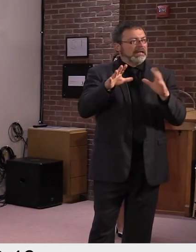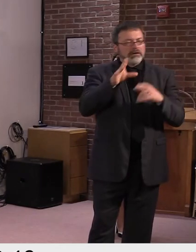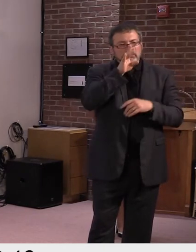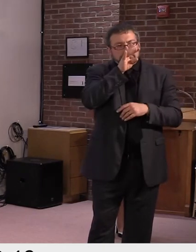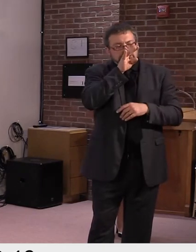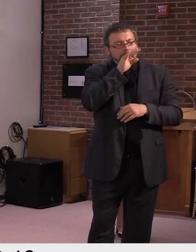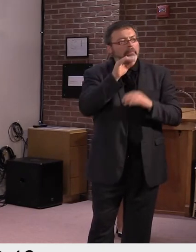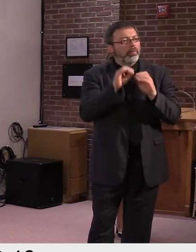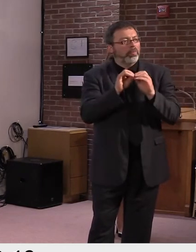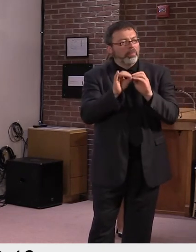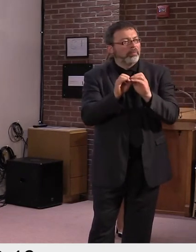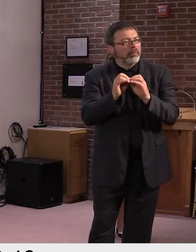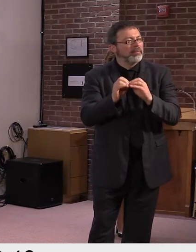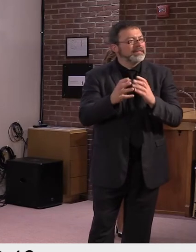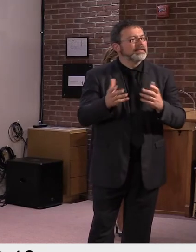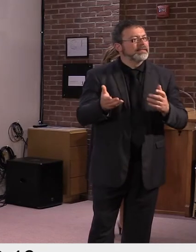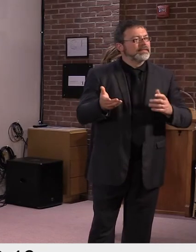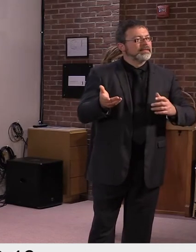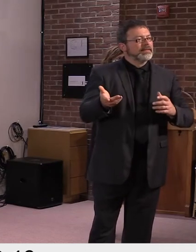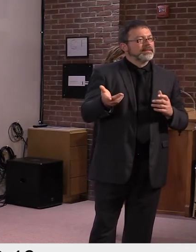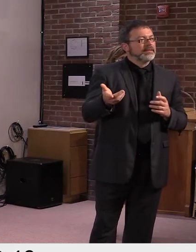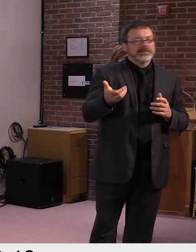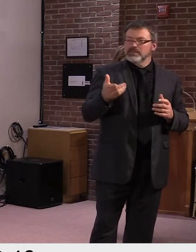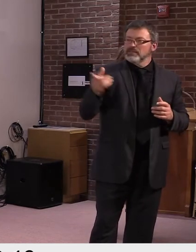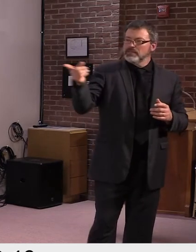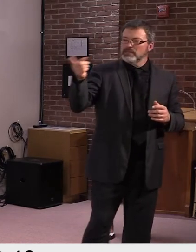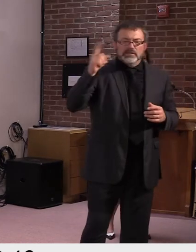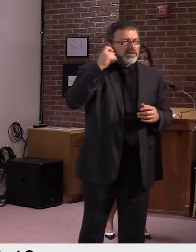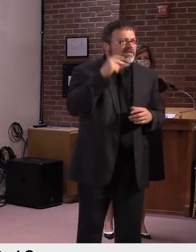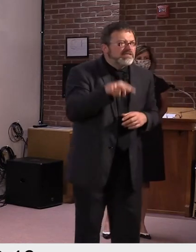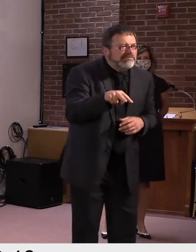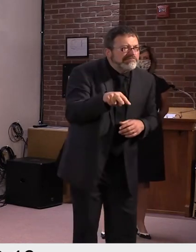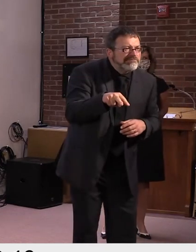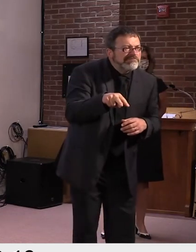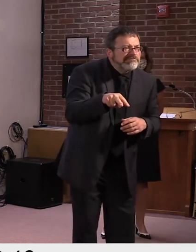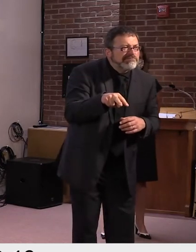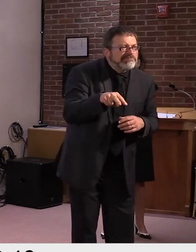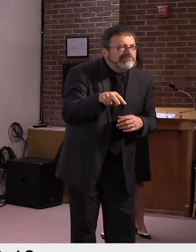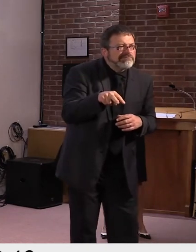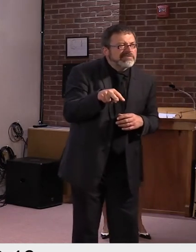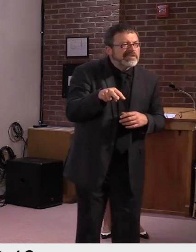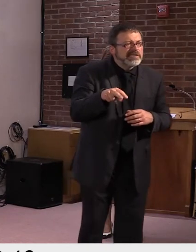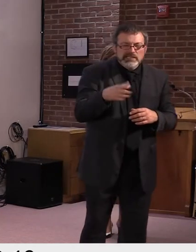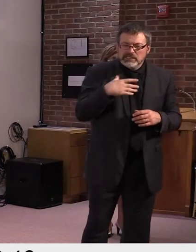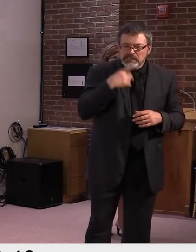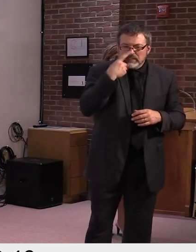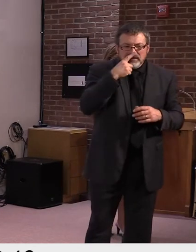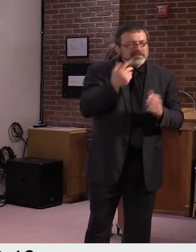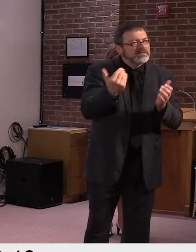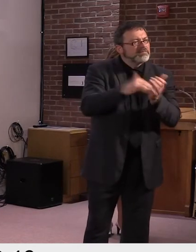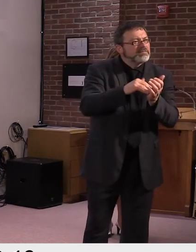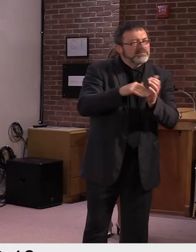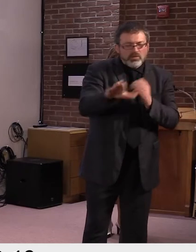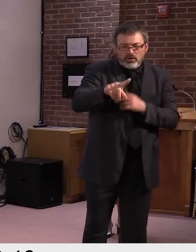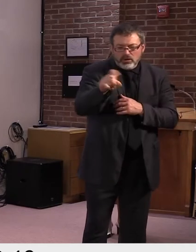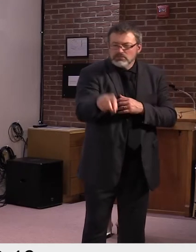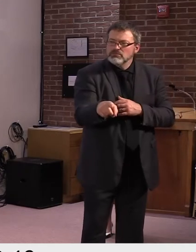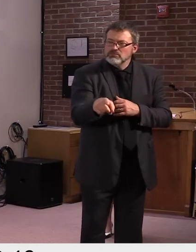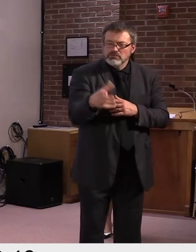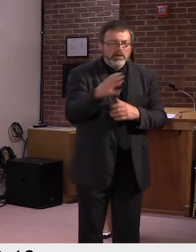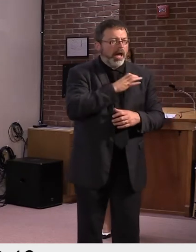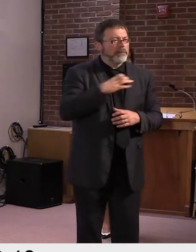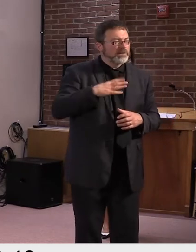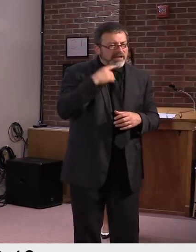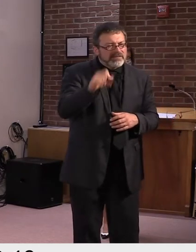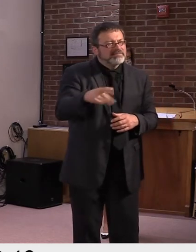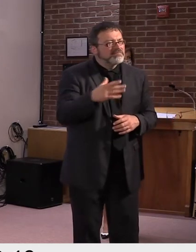I'm not sure I have the answer to that question right at my fingertips, but I do have a report from our economist